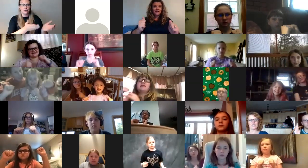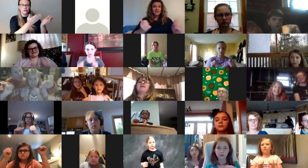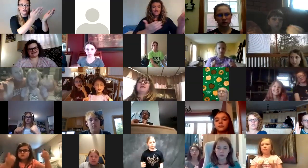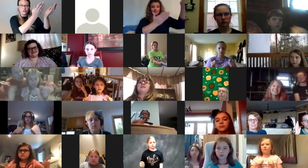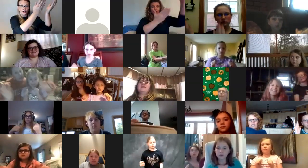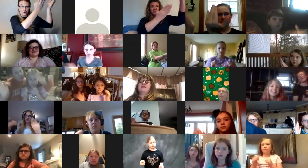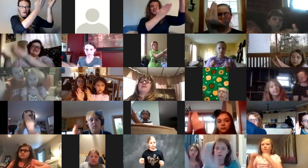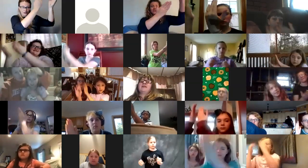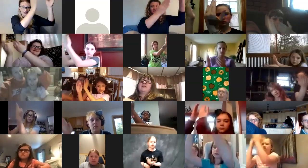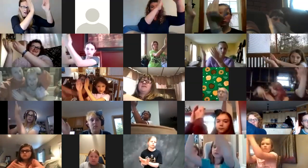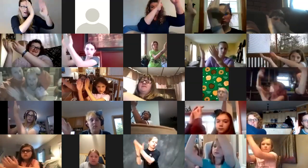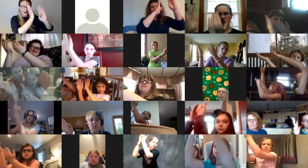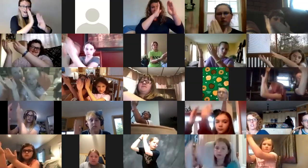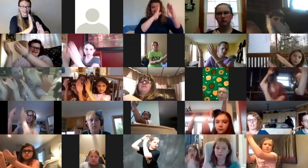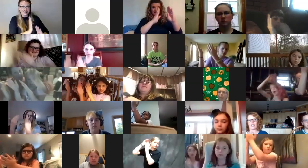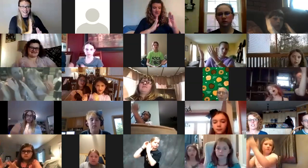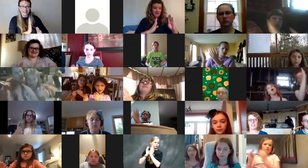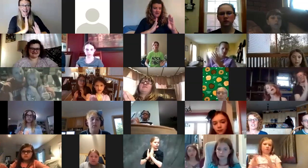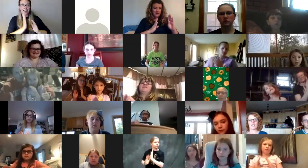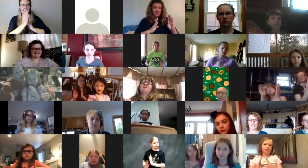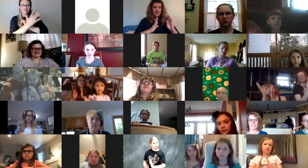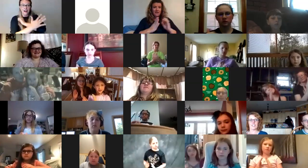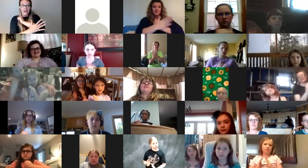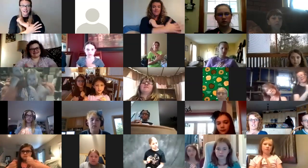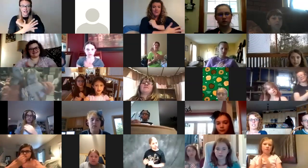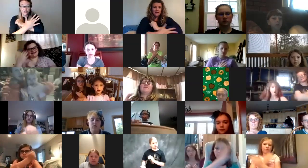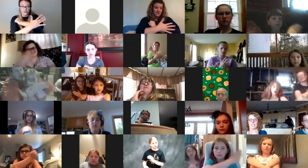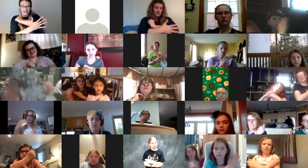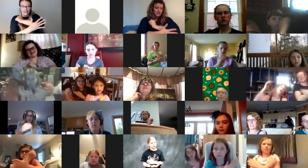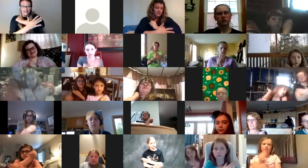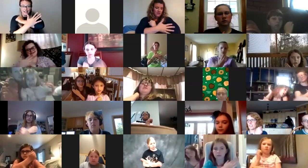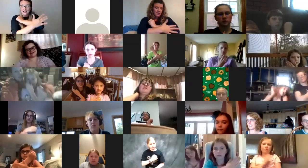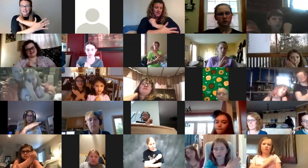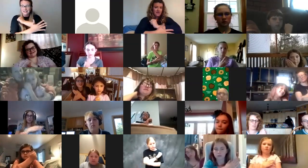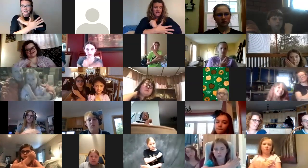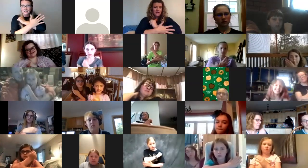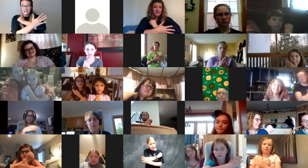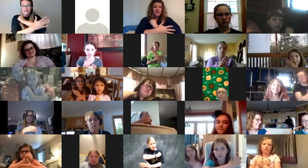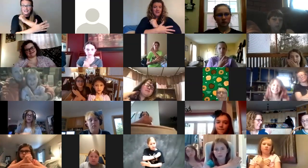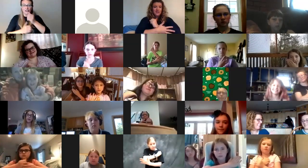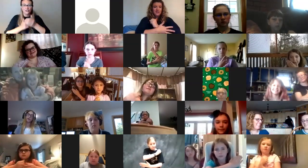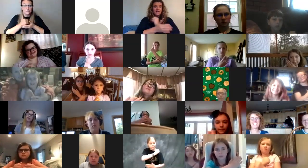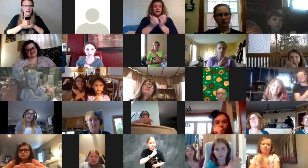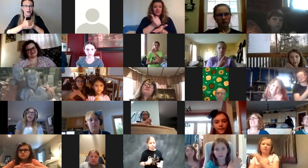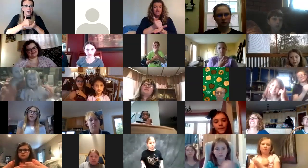to serve God and my country, to